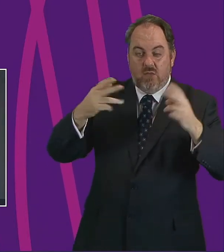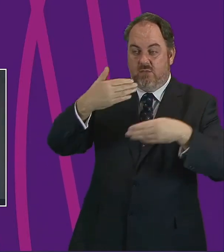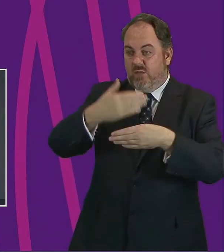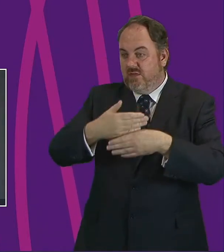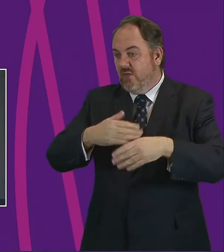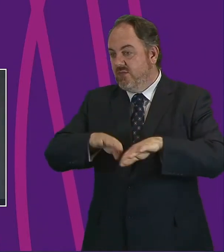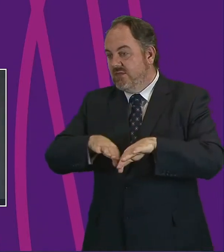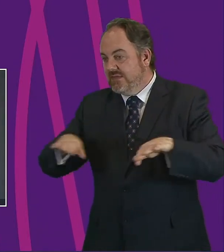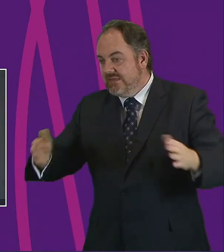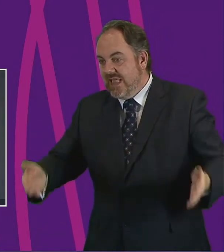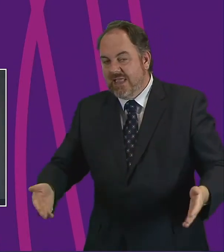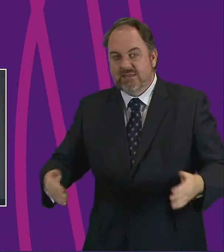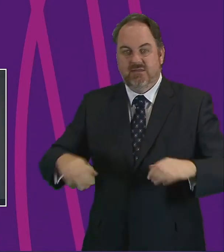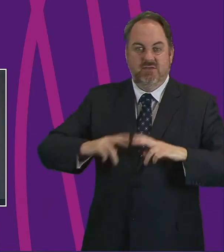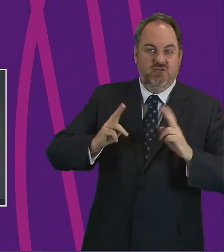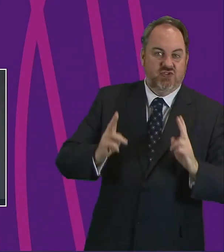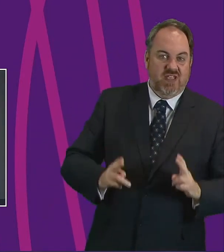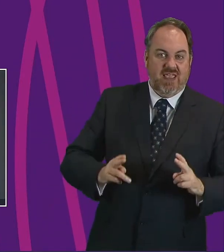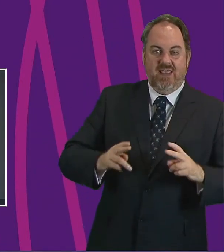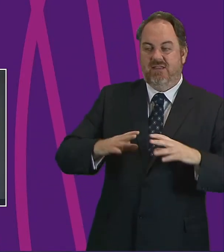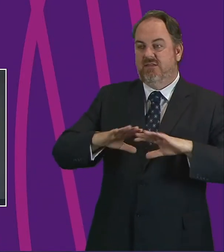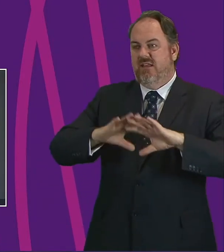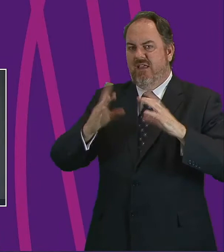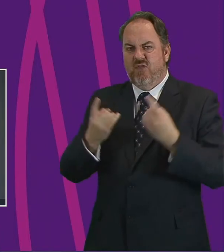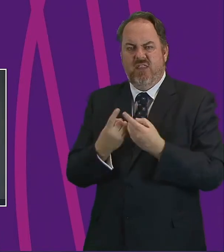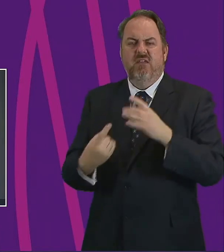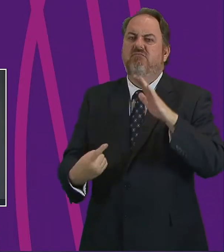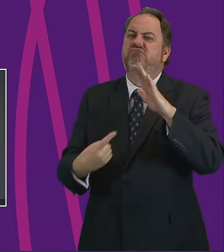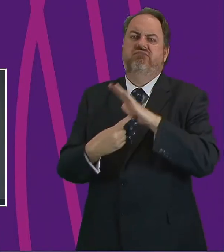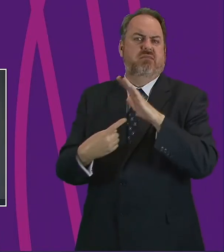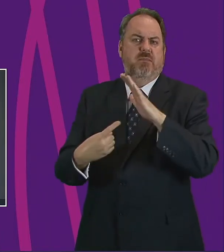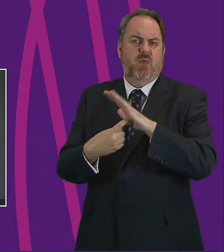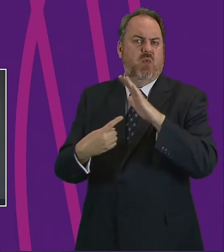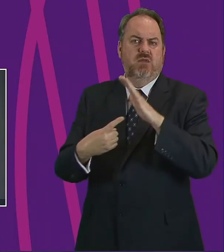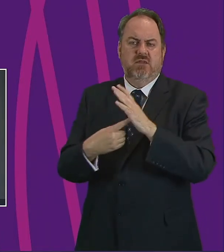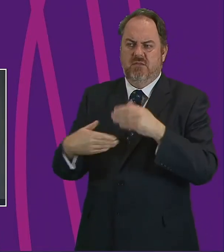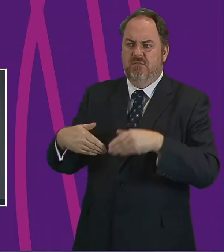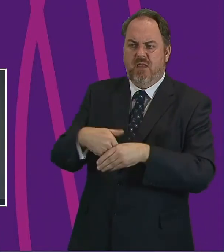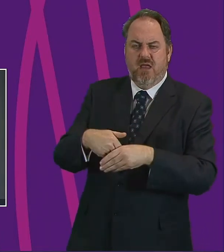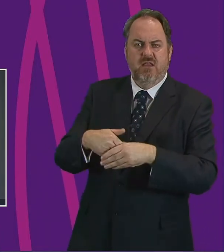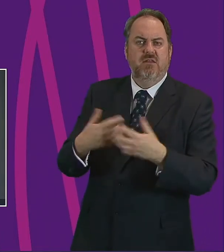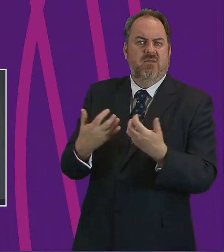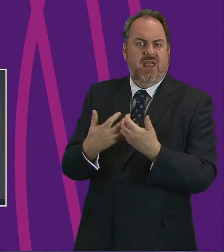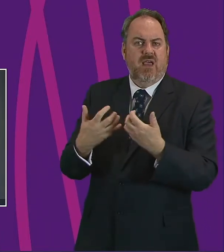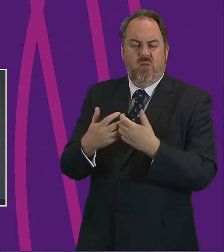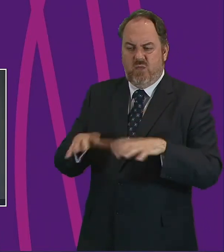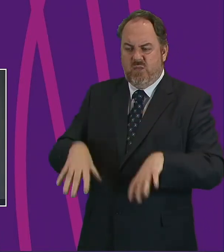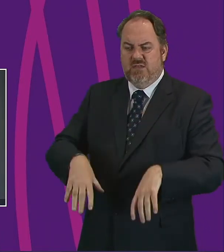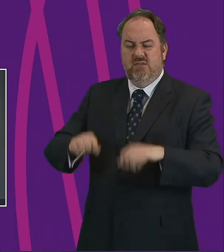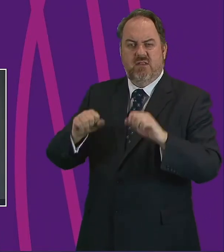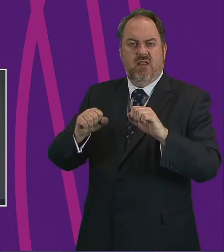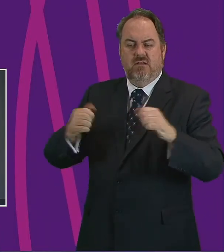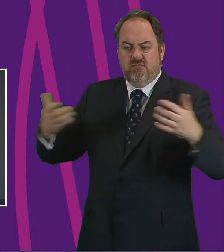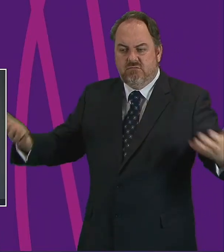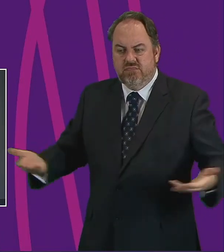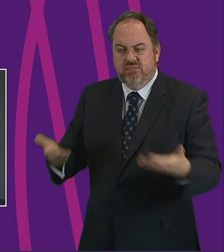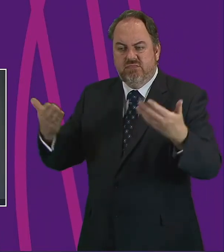clean regime will be critical as part of the resumption of school education in Scotland.